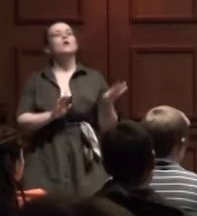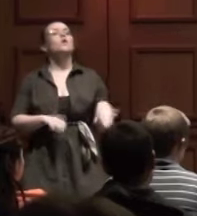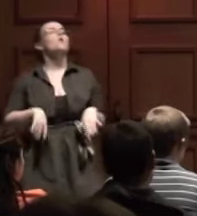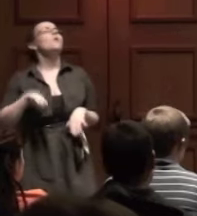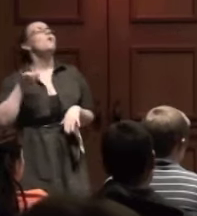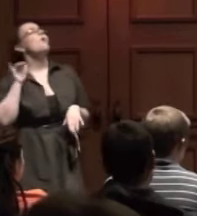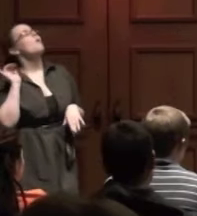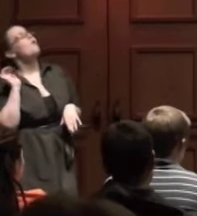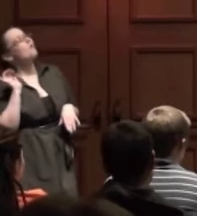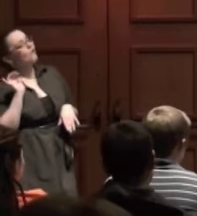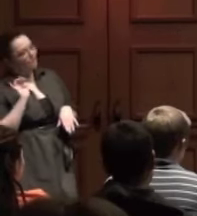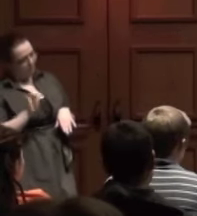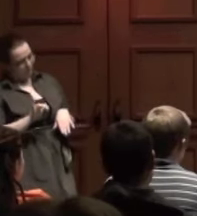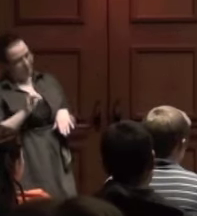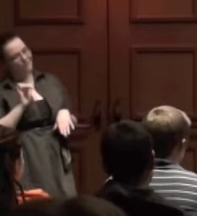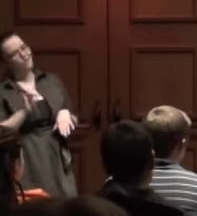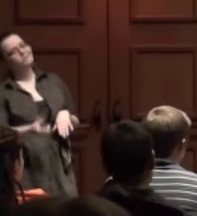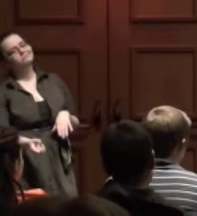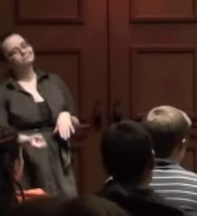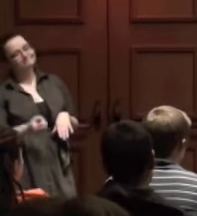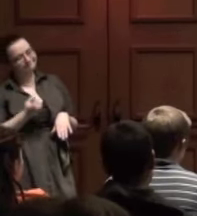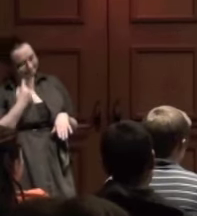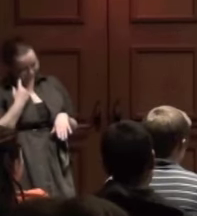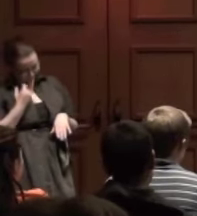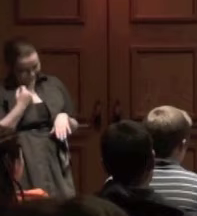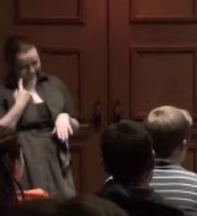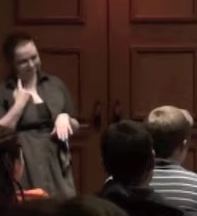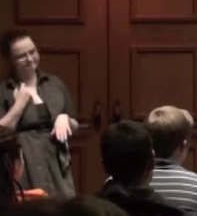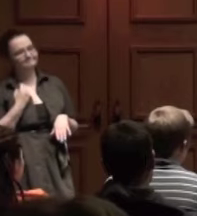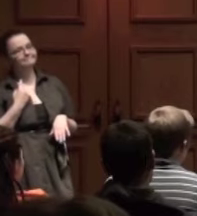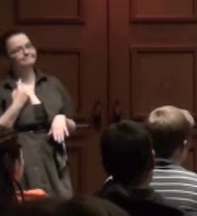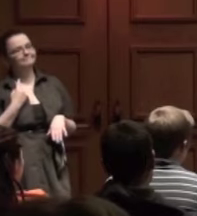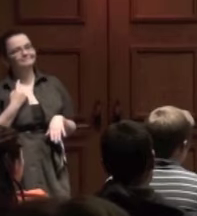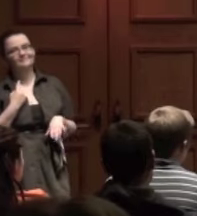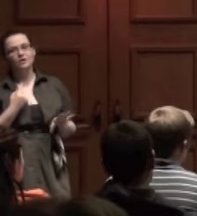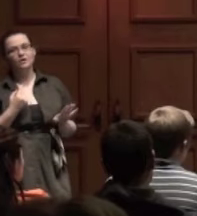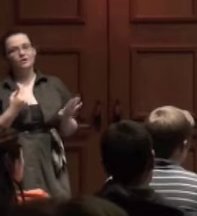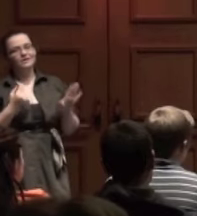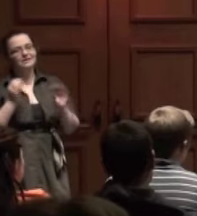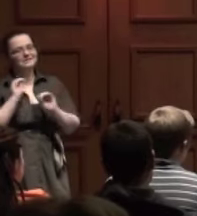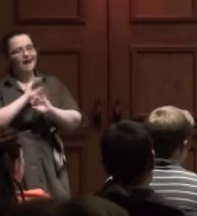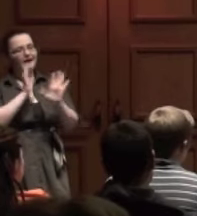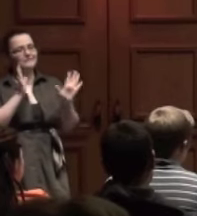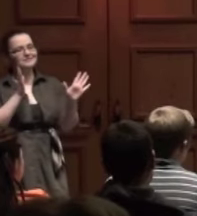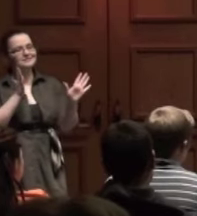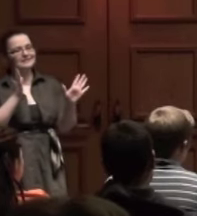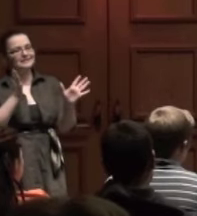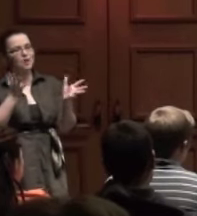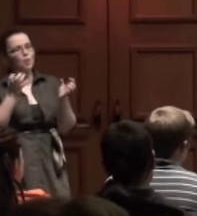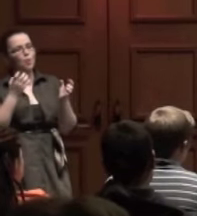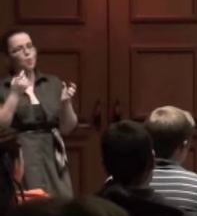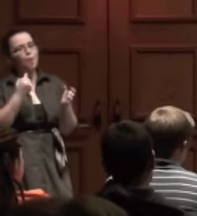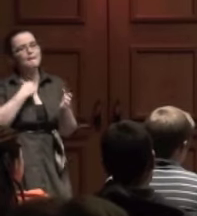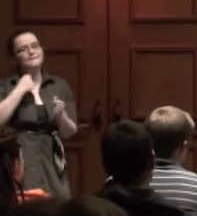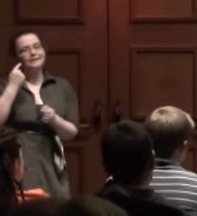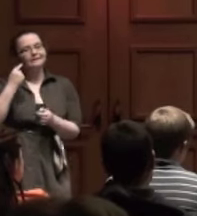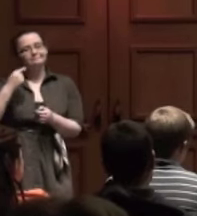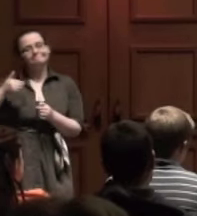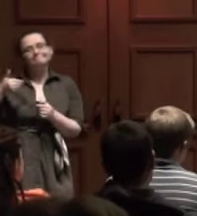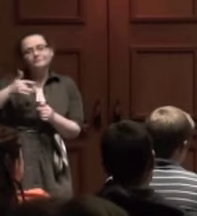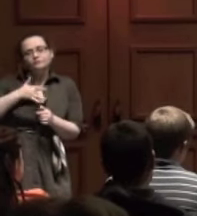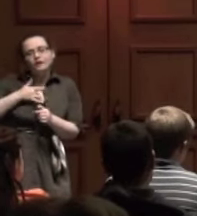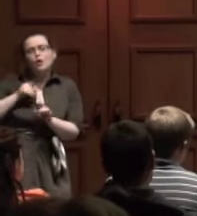Sagely, she nodded and then said, in the tone of voice that people use when they really want you to